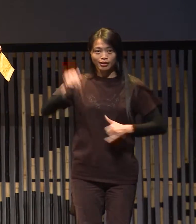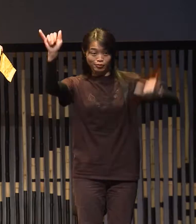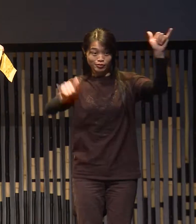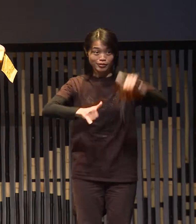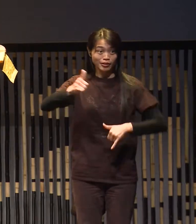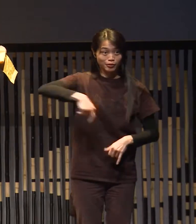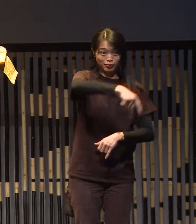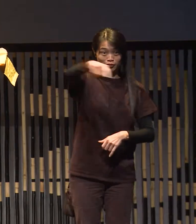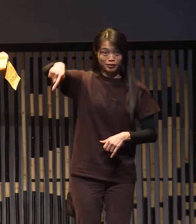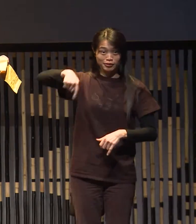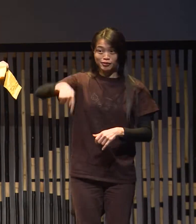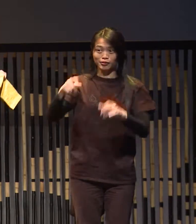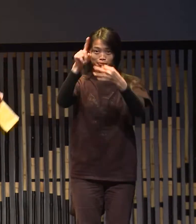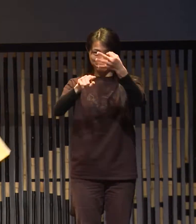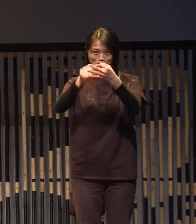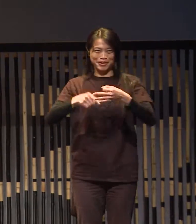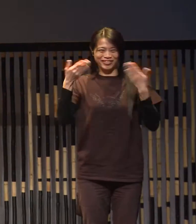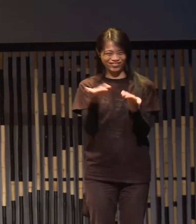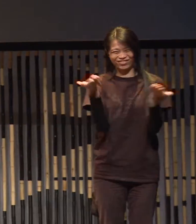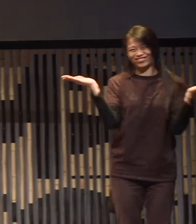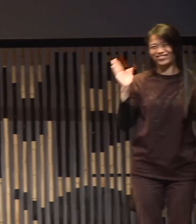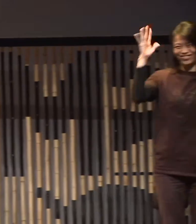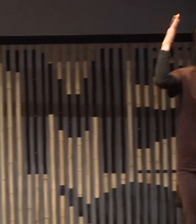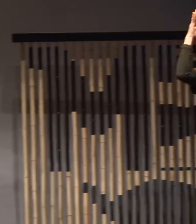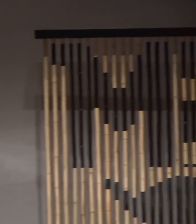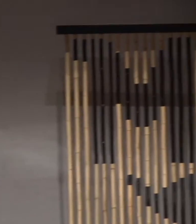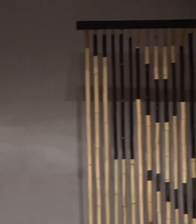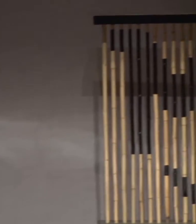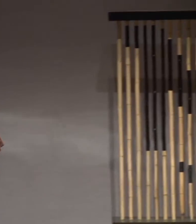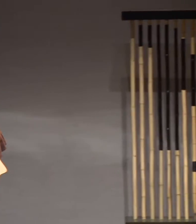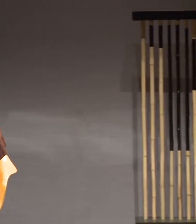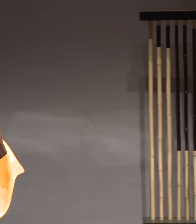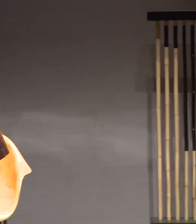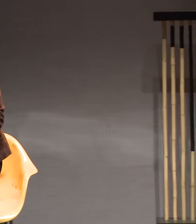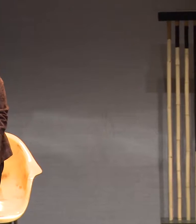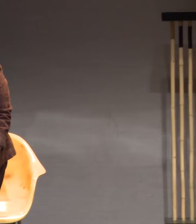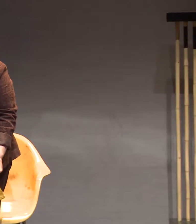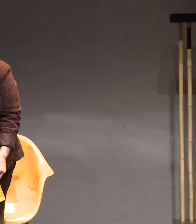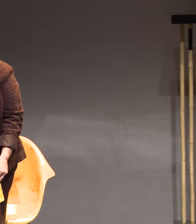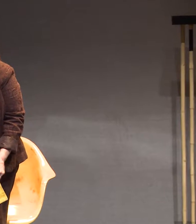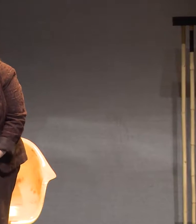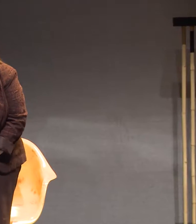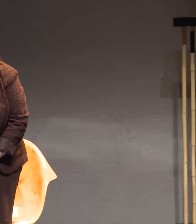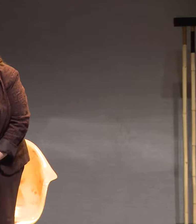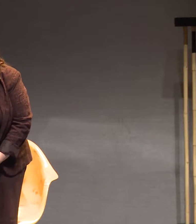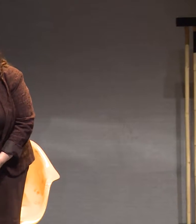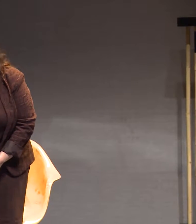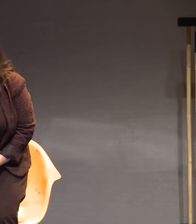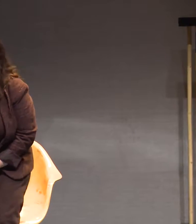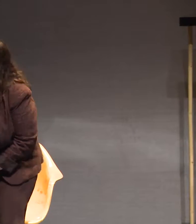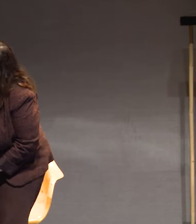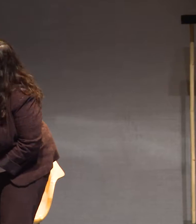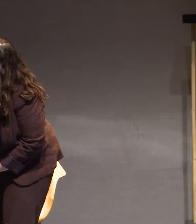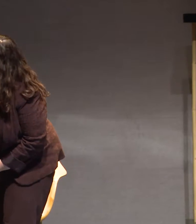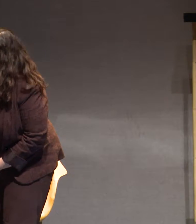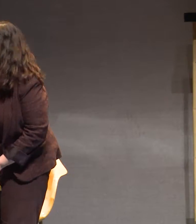So, I brought some time. We were listening to the sound through